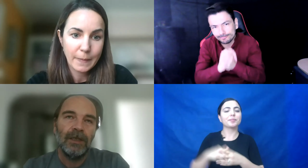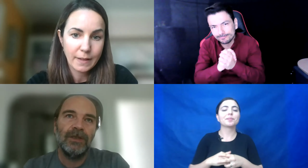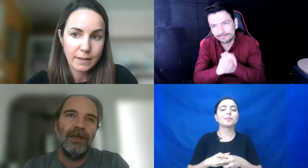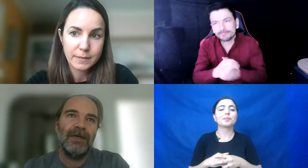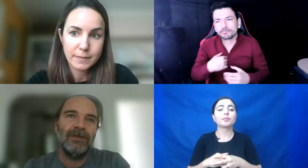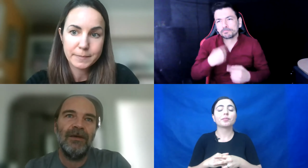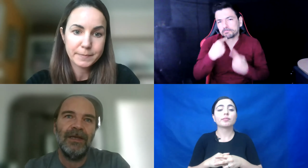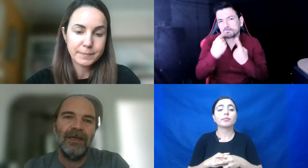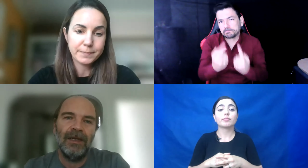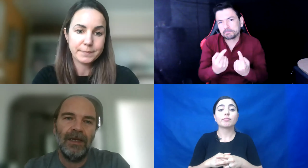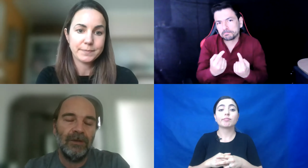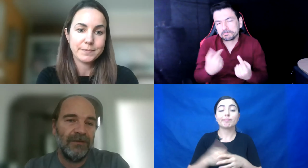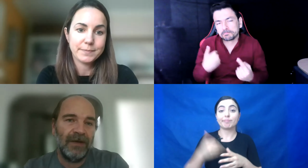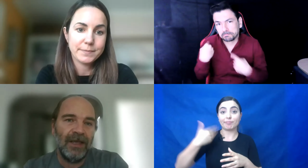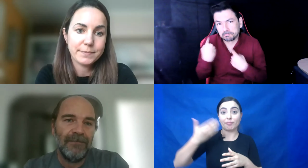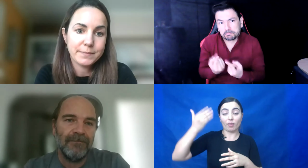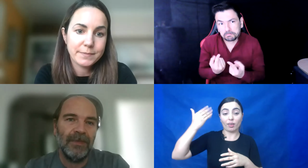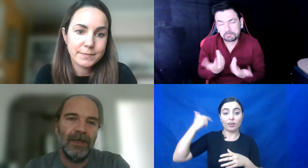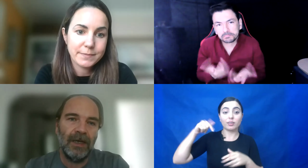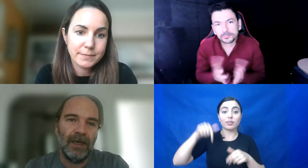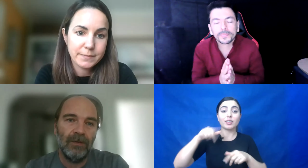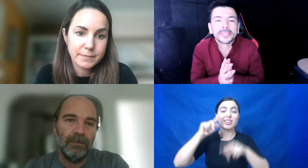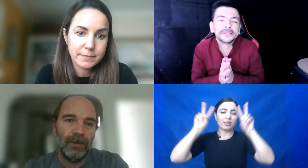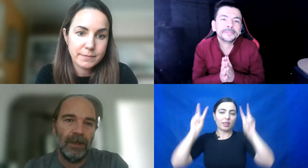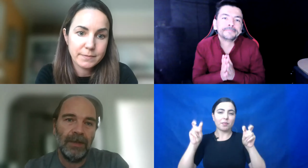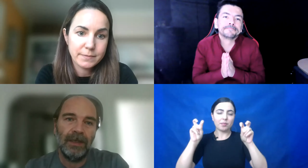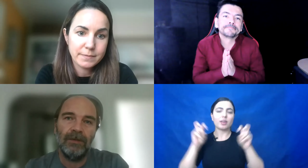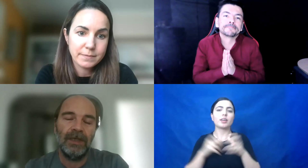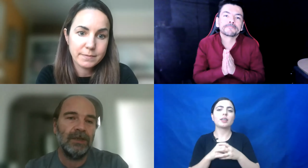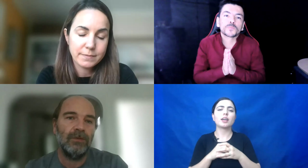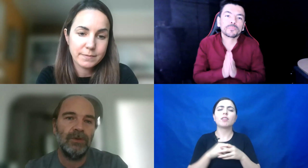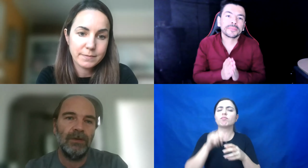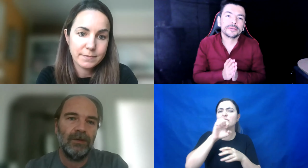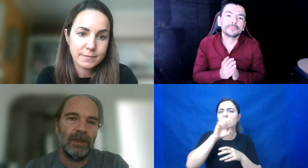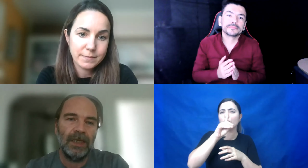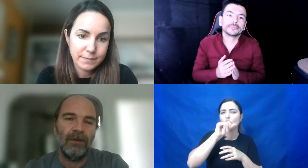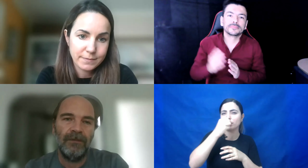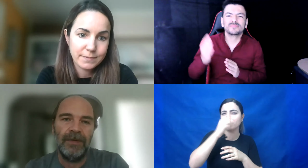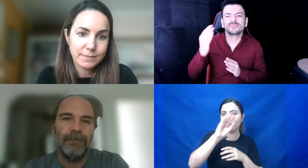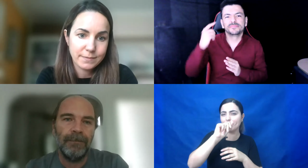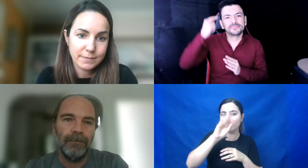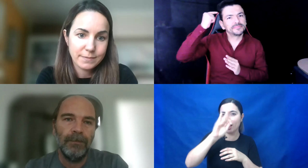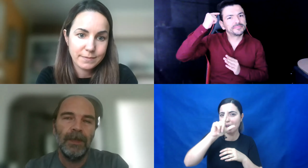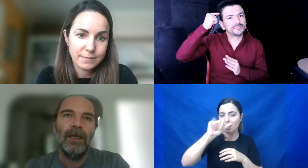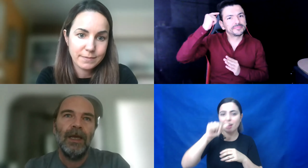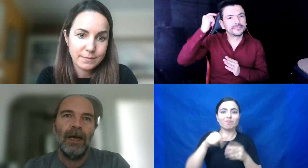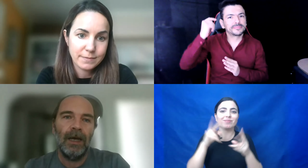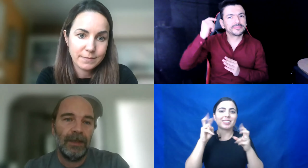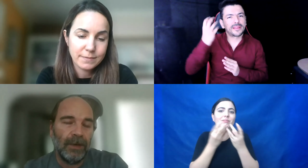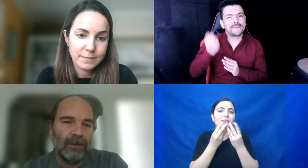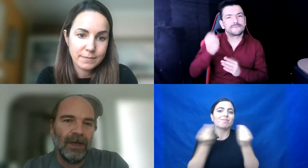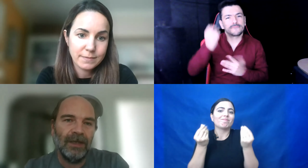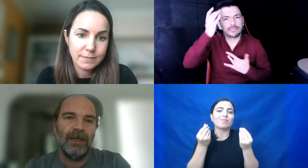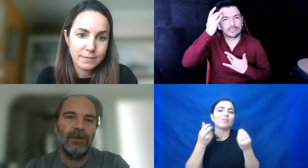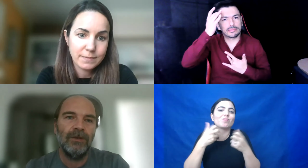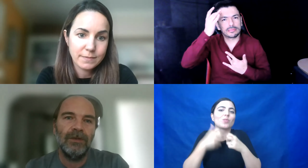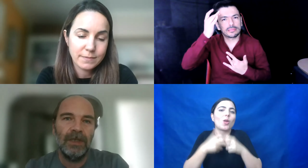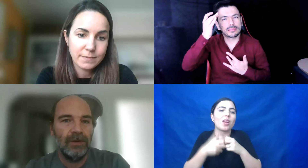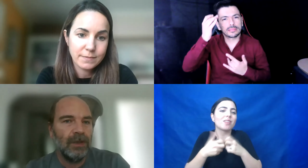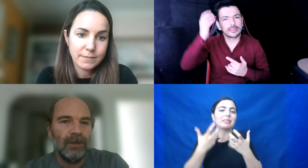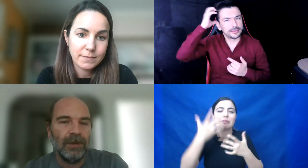This is something that has been of interest to this division. As